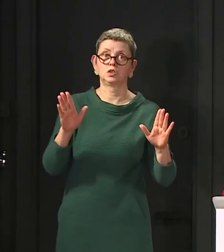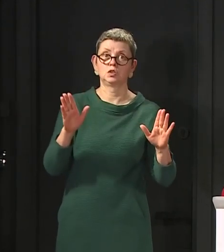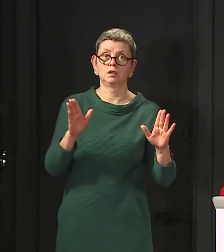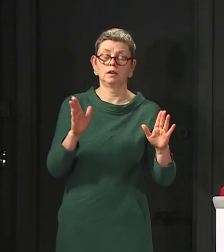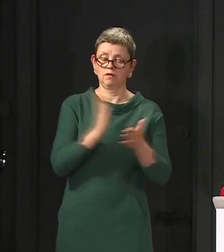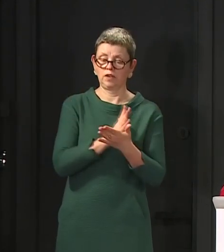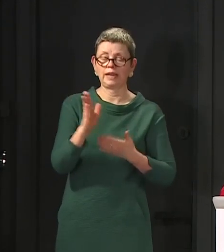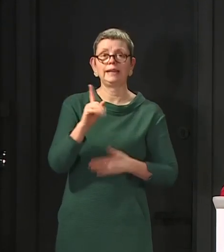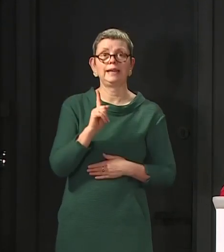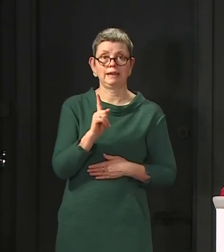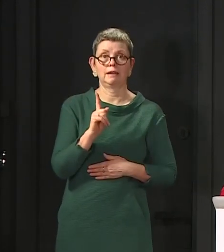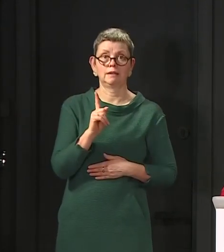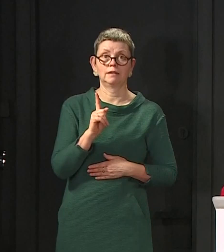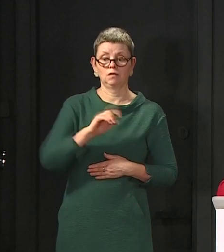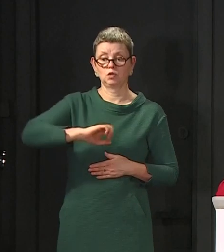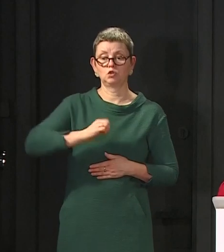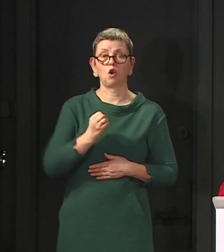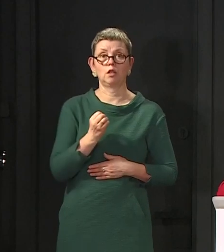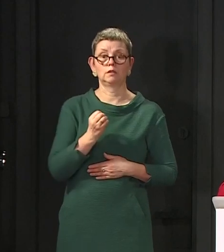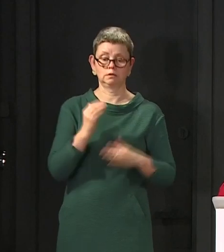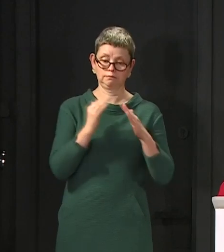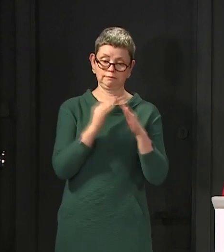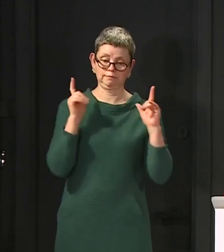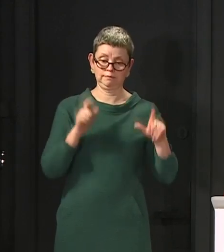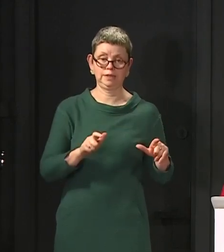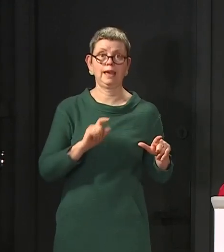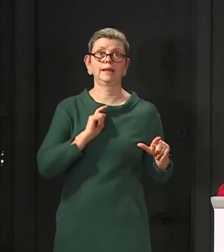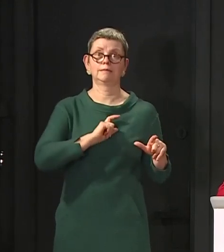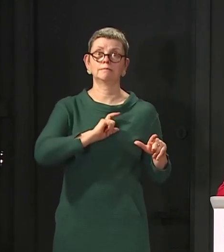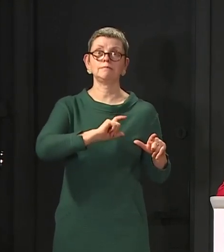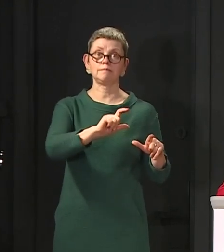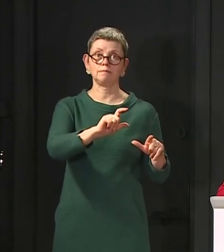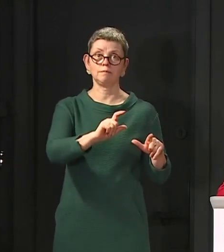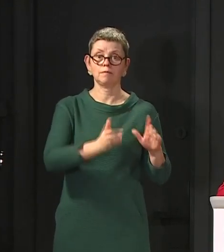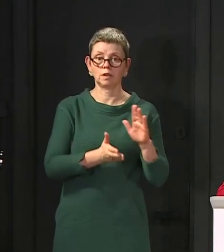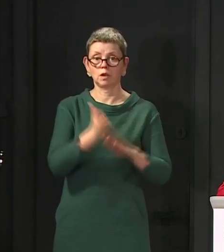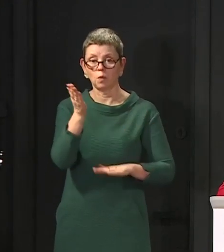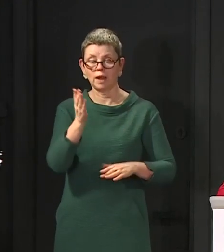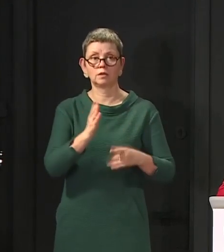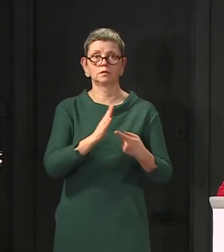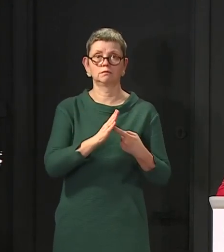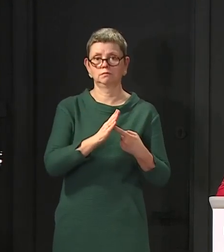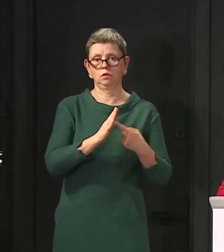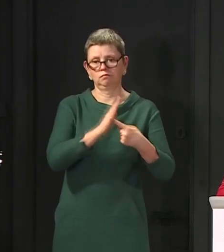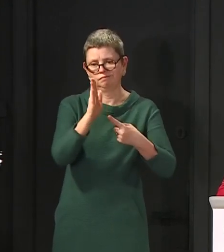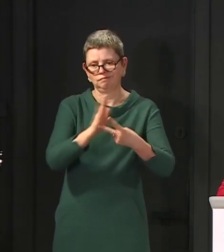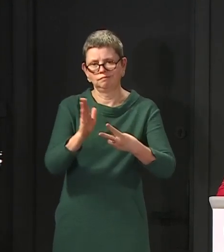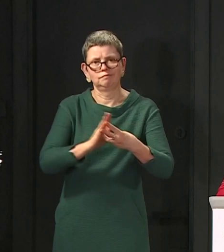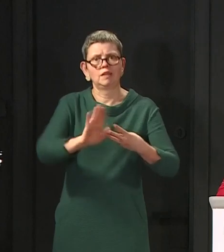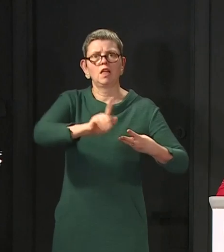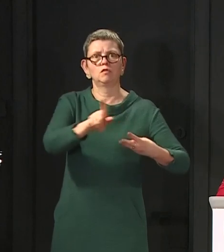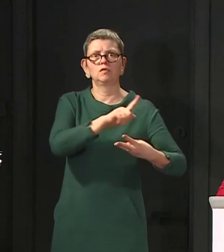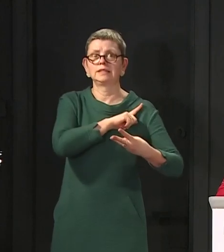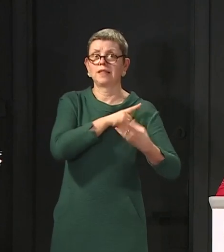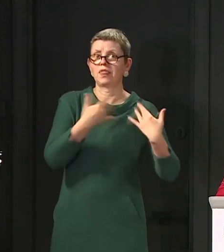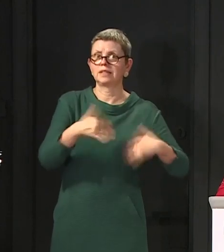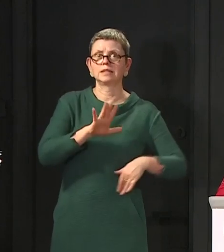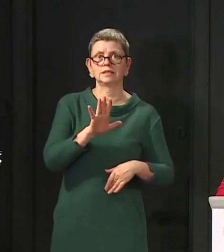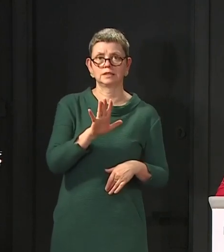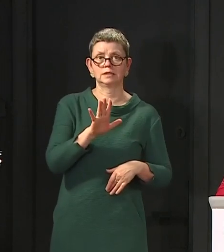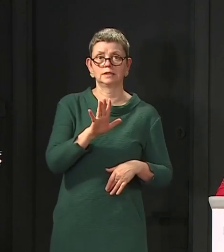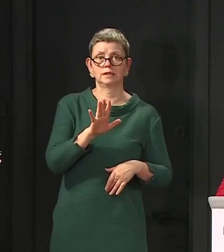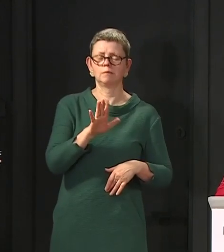to you, the people of Scotland, which is to stay at home except for the essential purposes, because what I said last week, and again, I'm talking